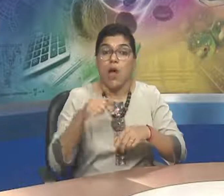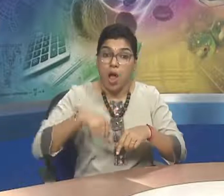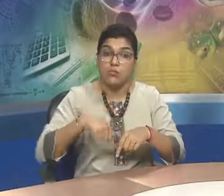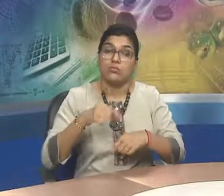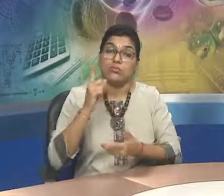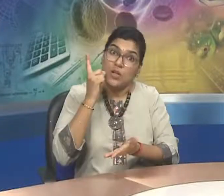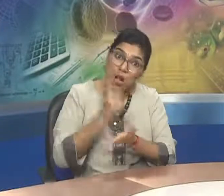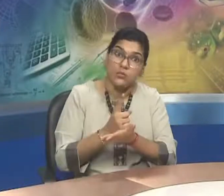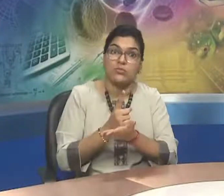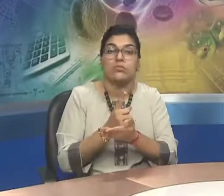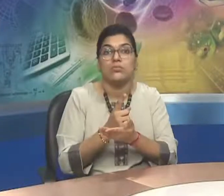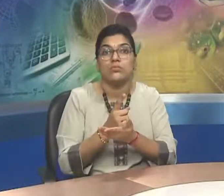24 hours of time.